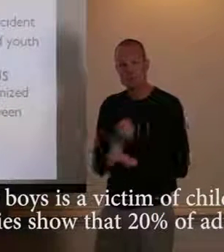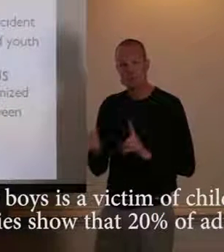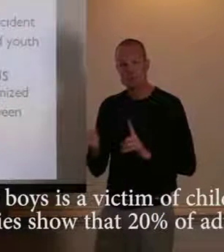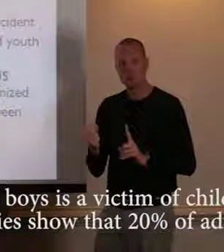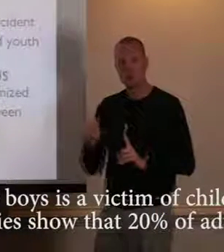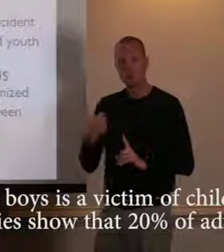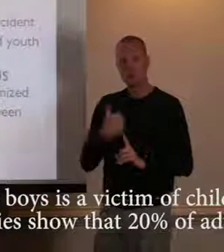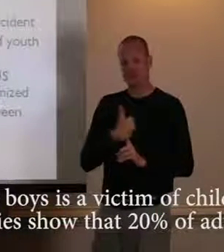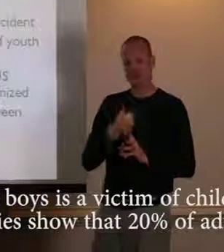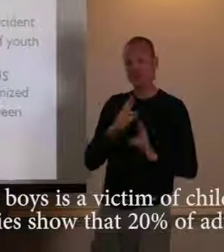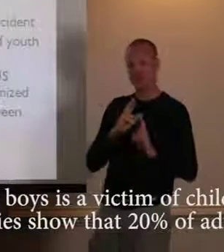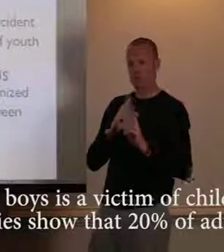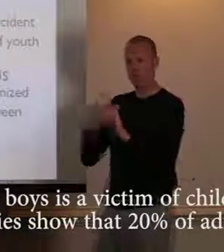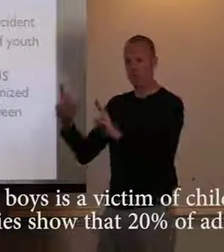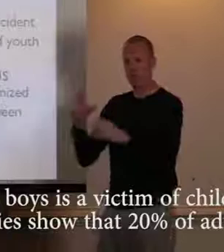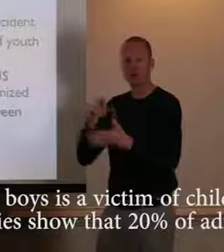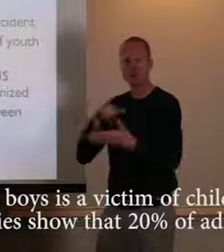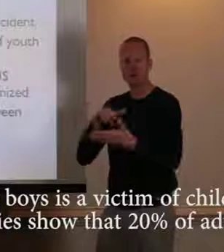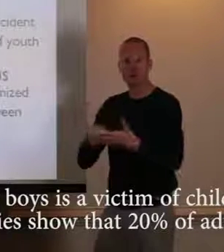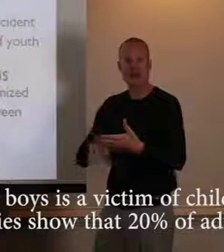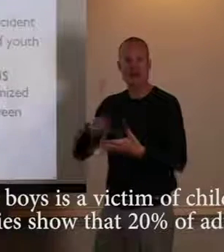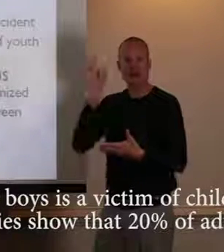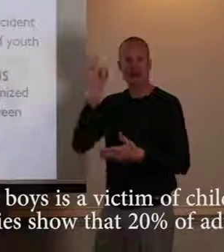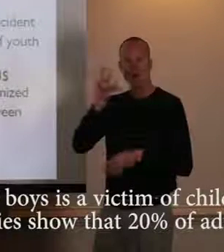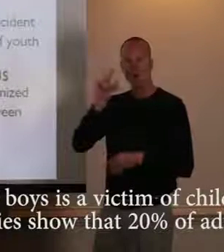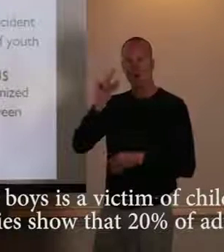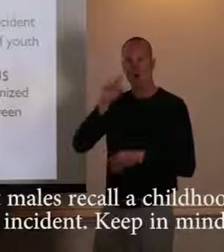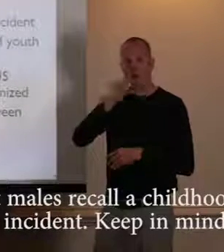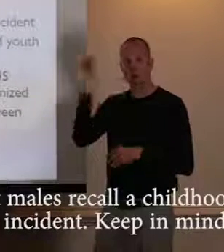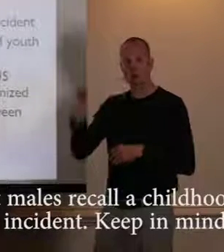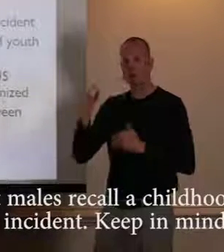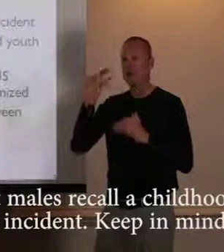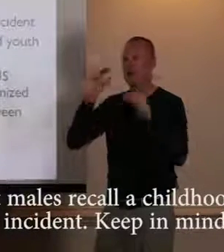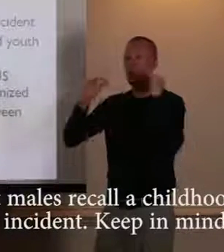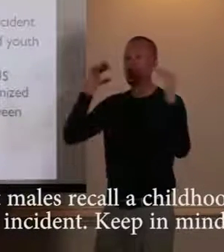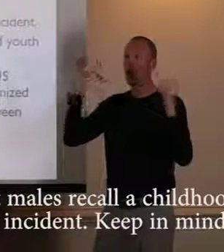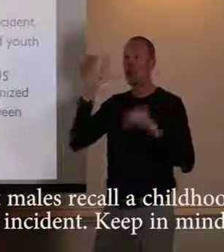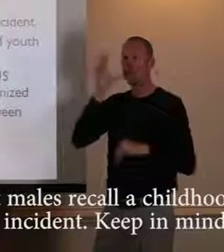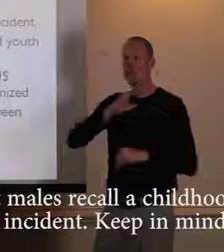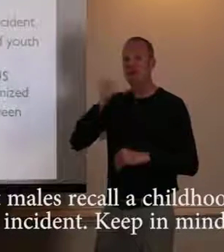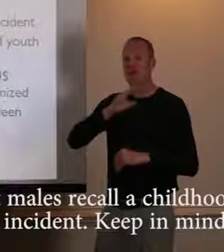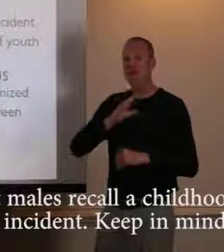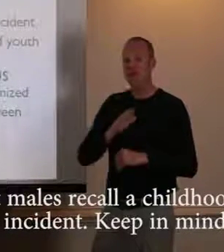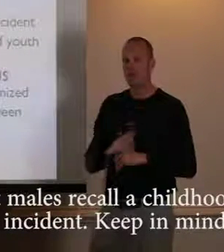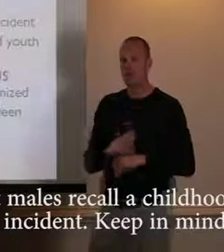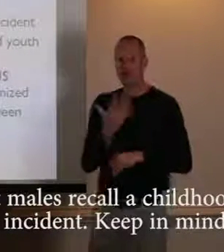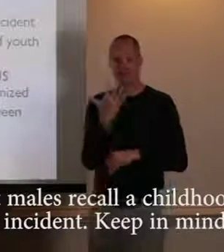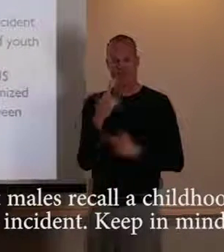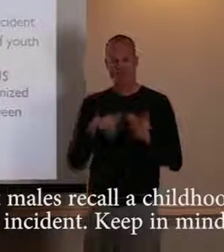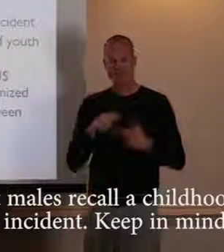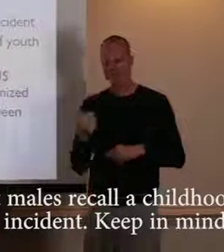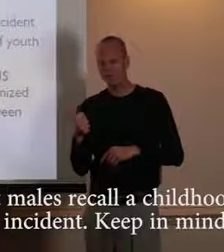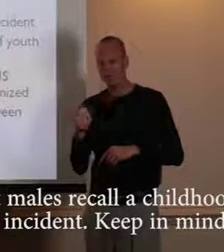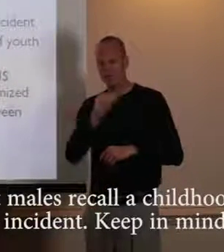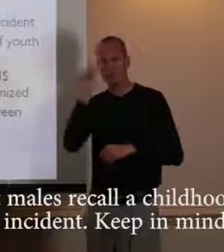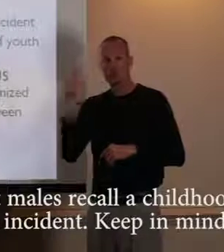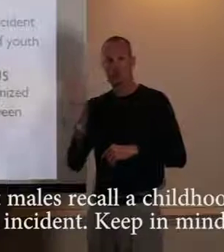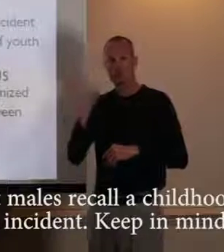Self-report studies show that 20% of adult females and 5 to 10% of adult males recall